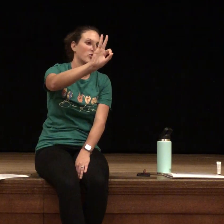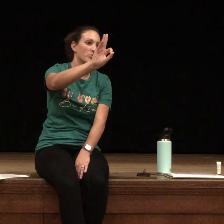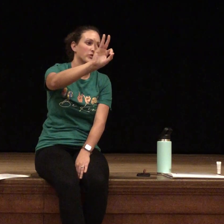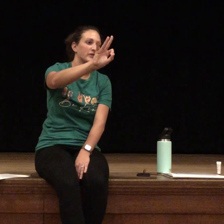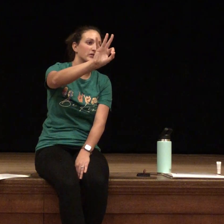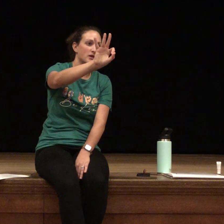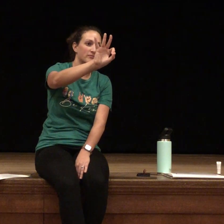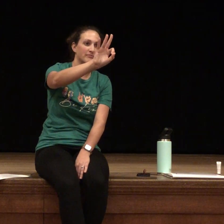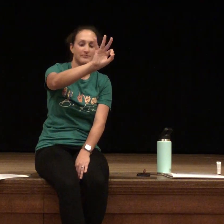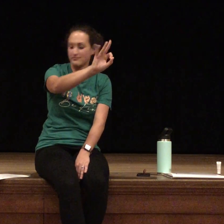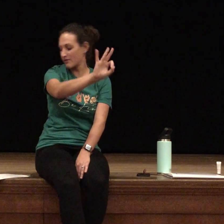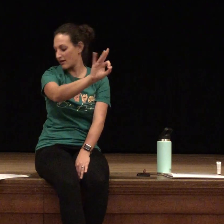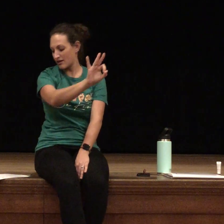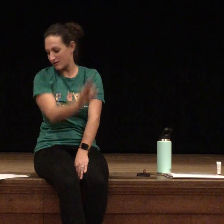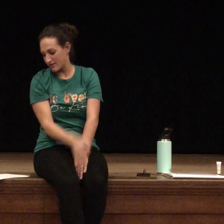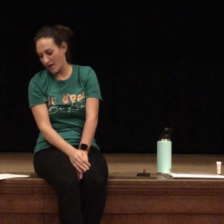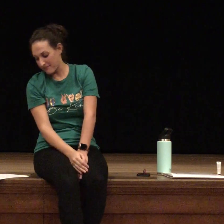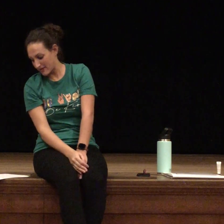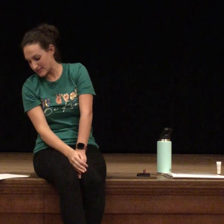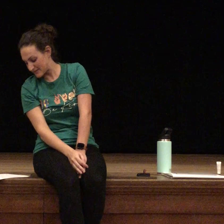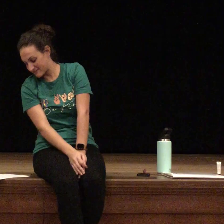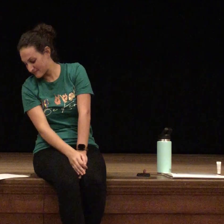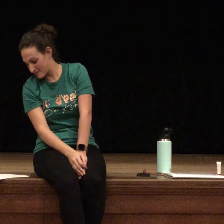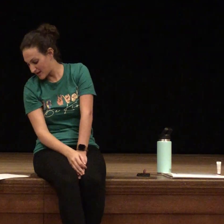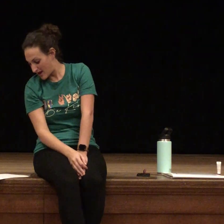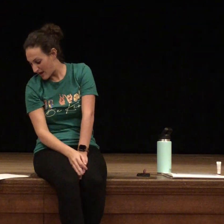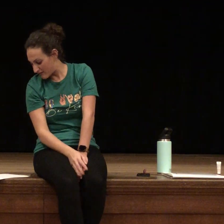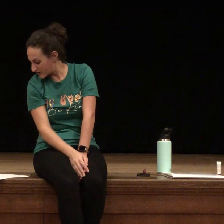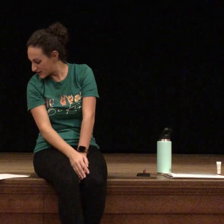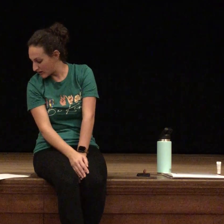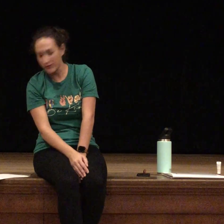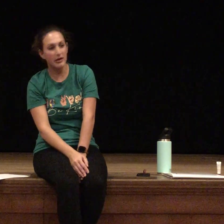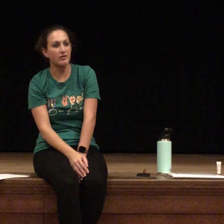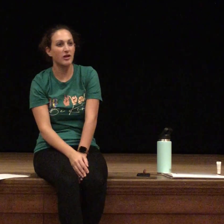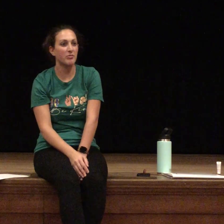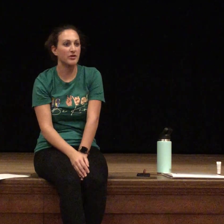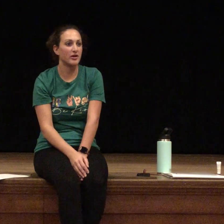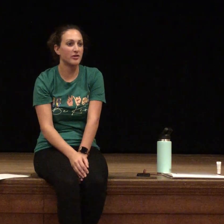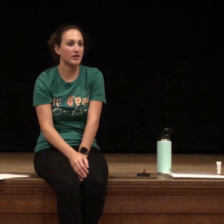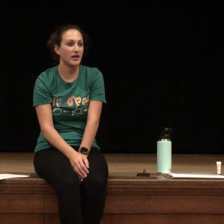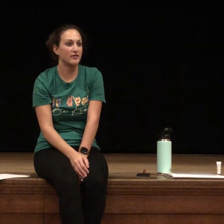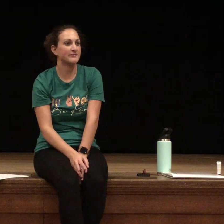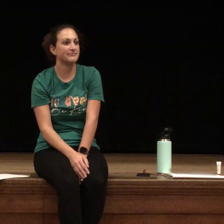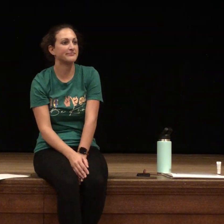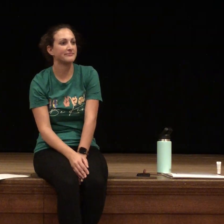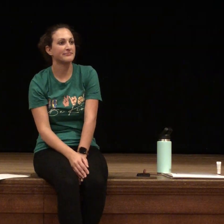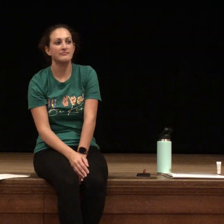Open those fingers up. Yeah, that's every single alphabet you look up, they're gonna look like that. And